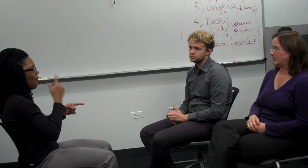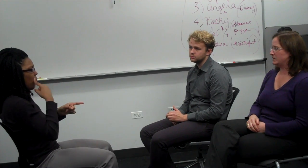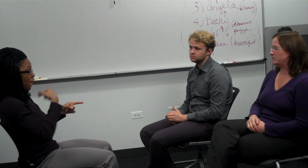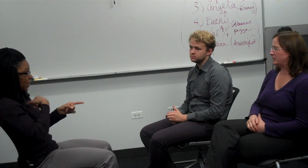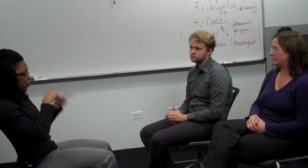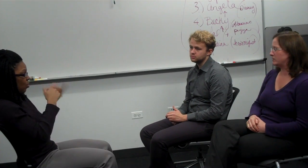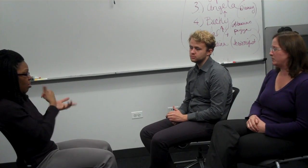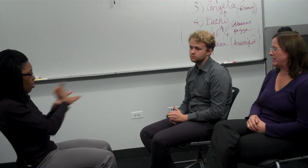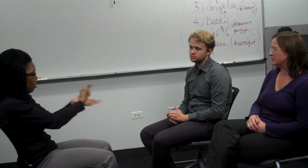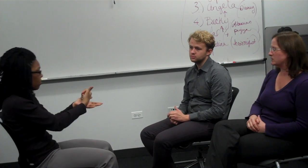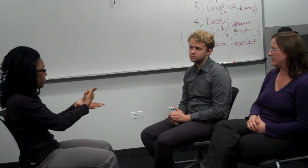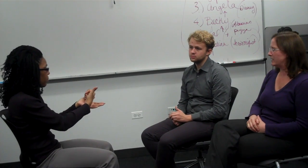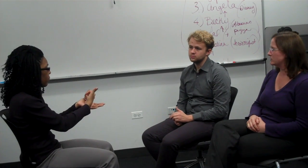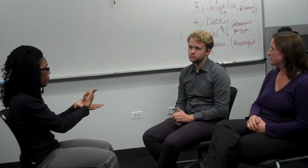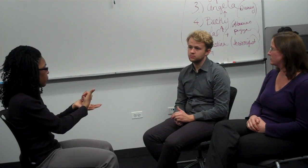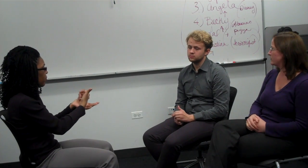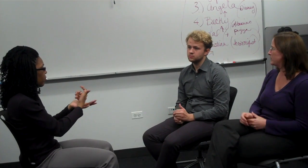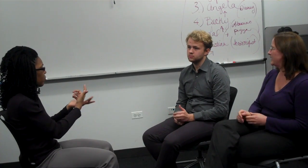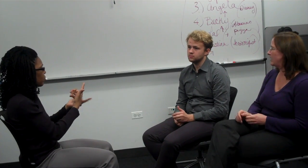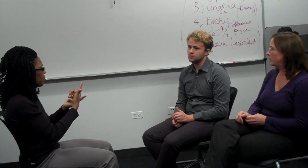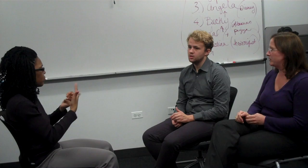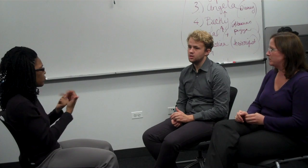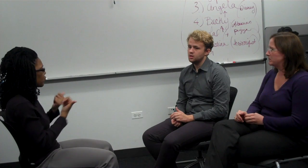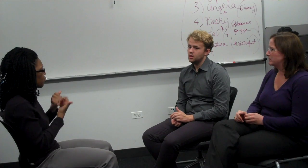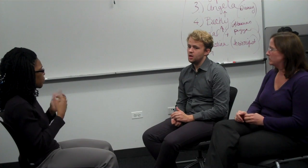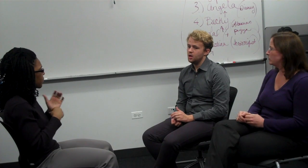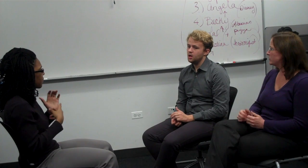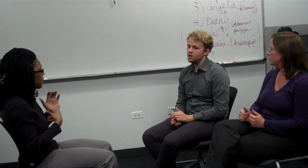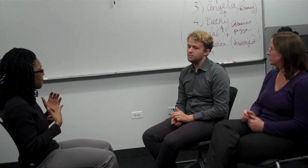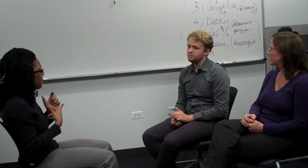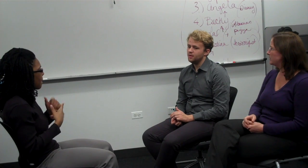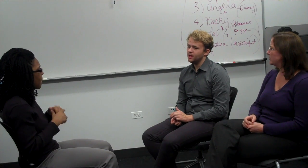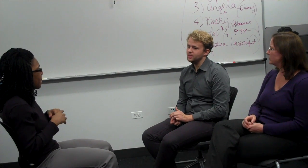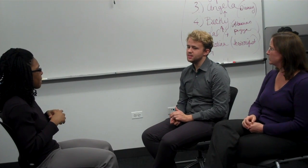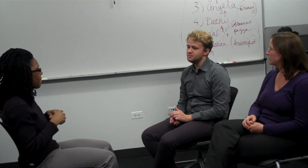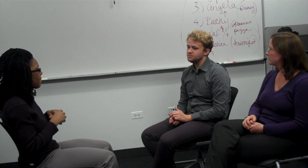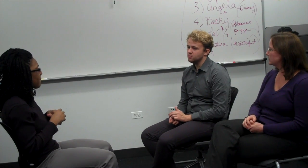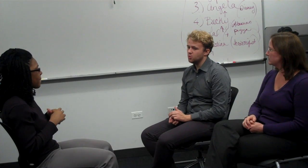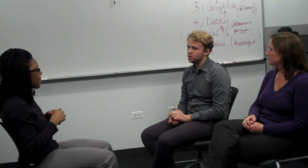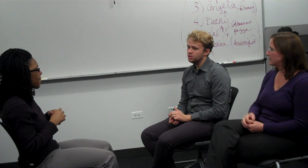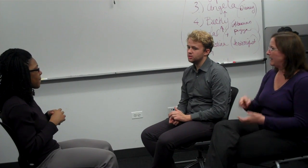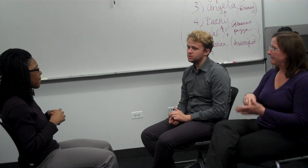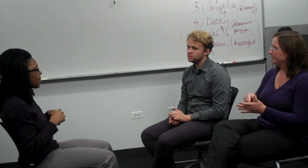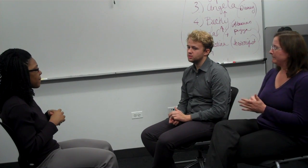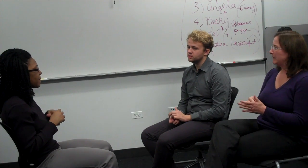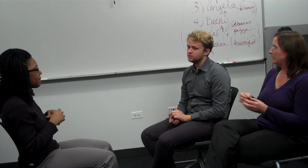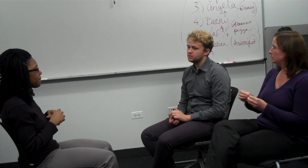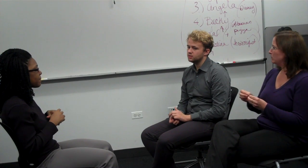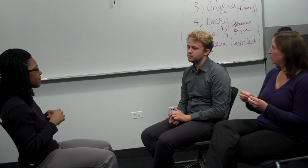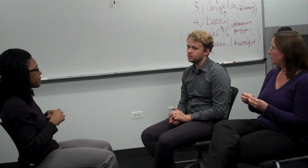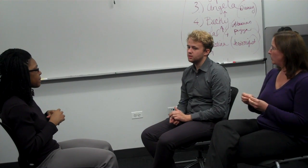Is it better to practice with the actors or for me to help them? Which are you talking about? I guess I mean more